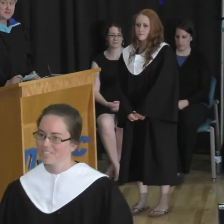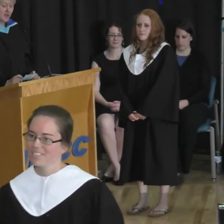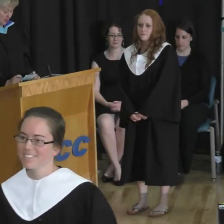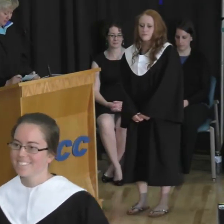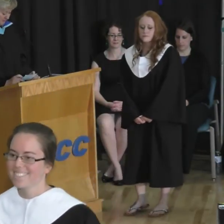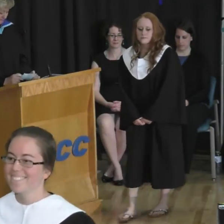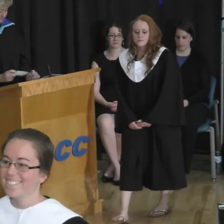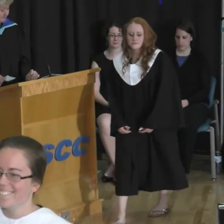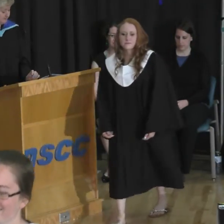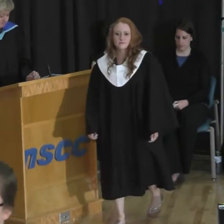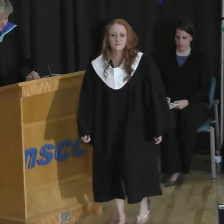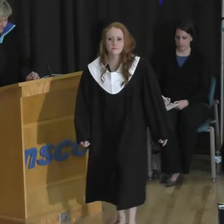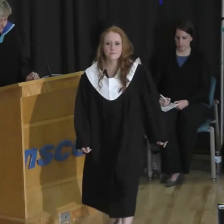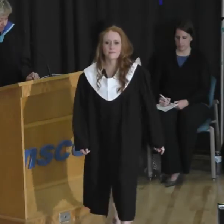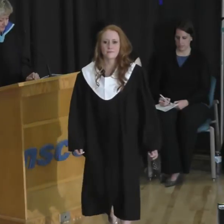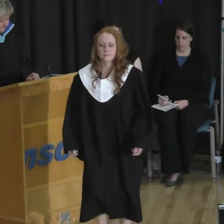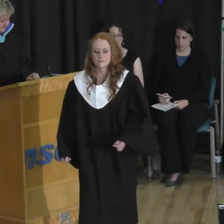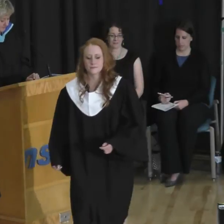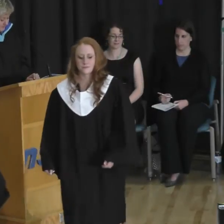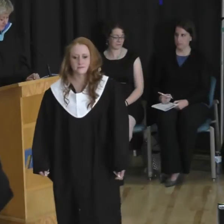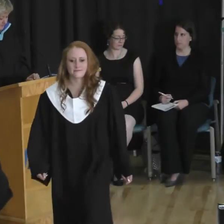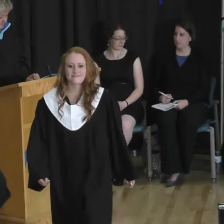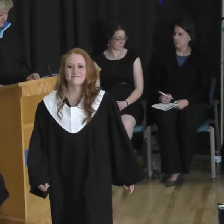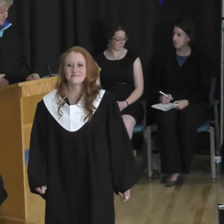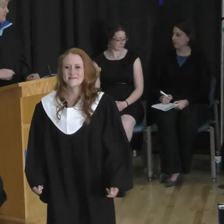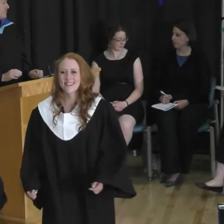Katie Soller.